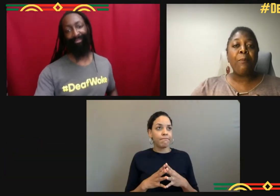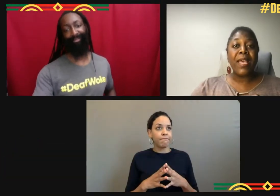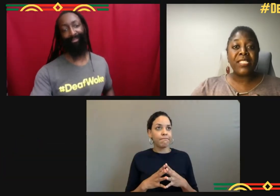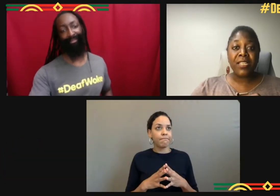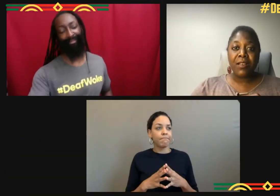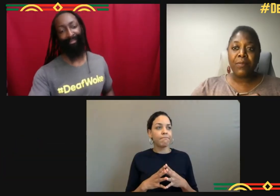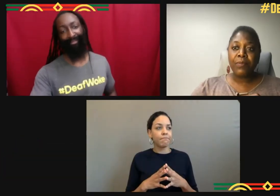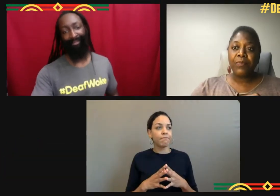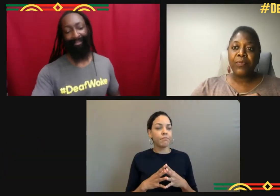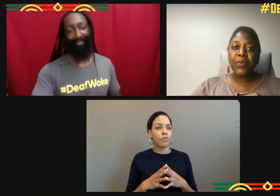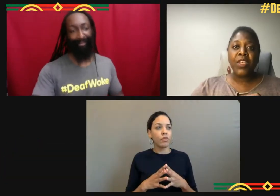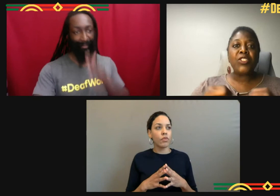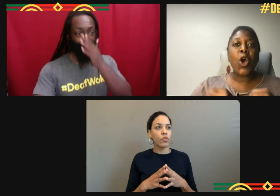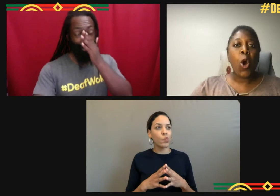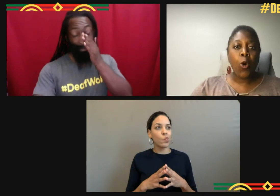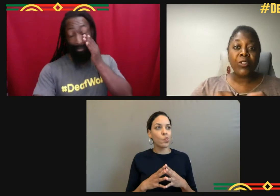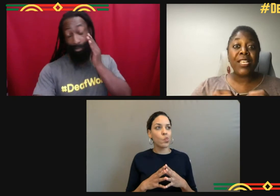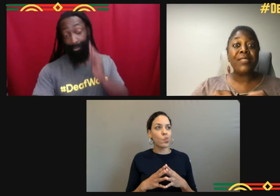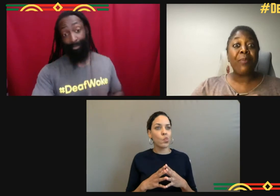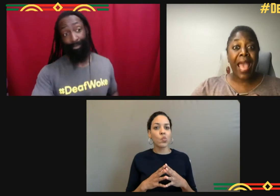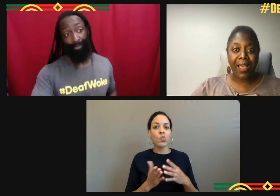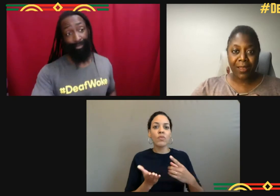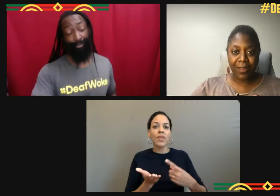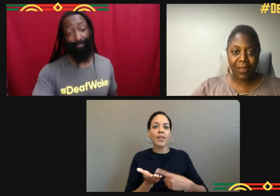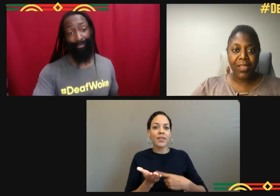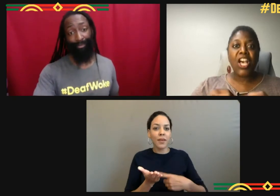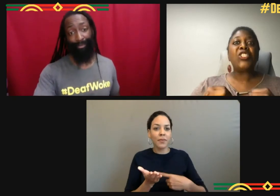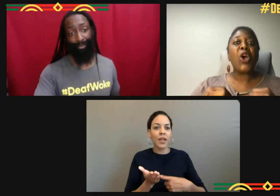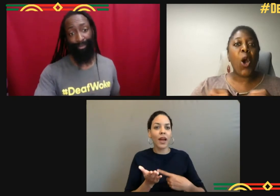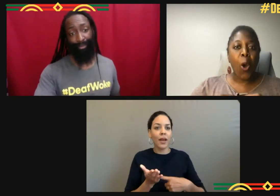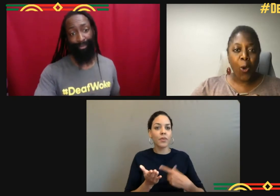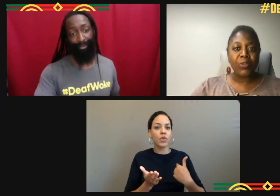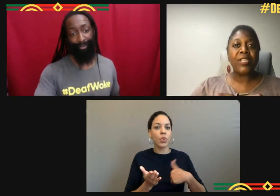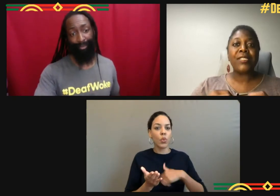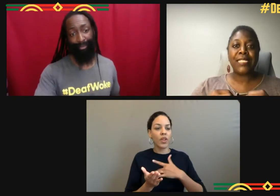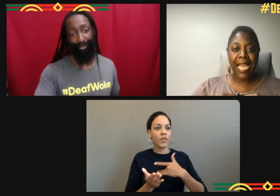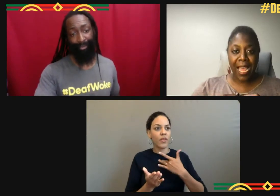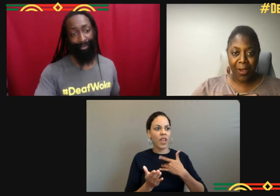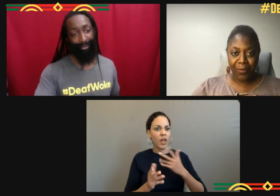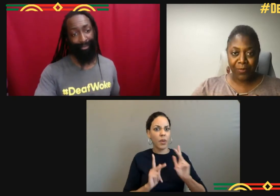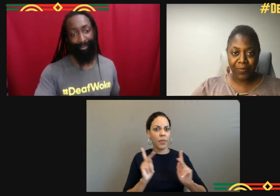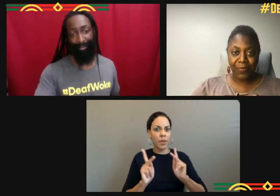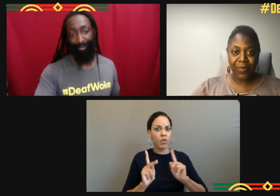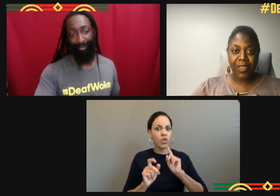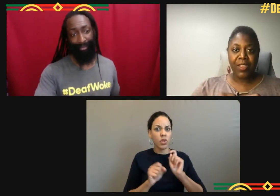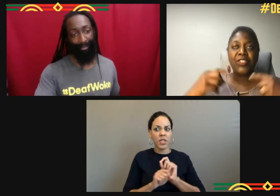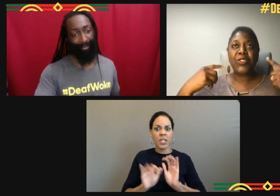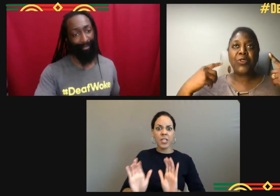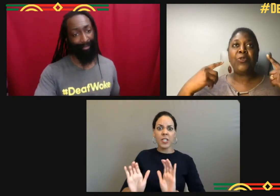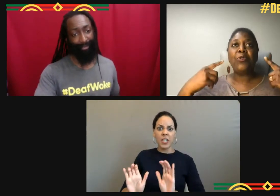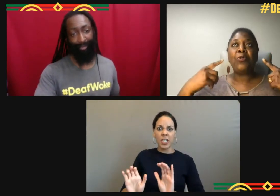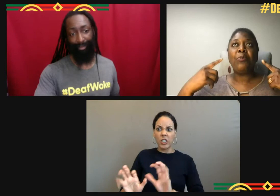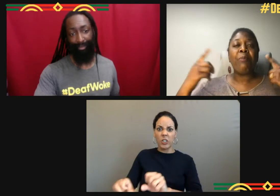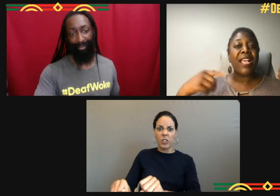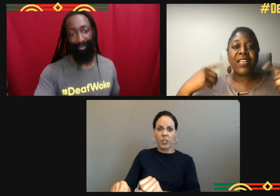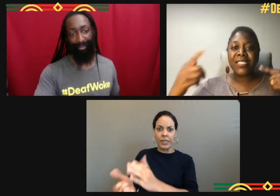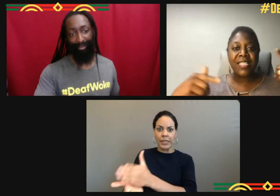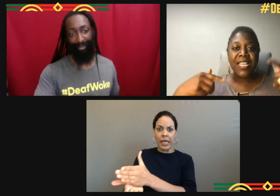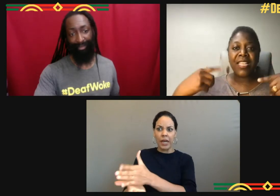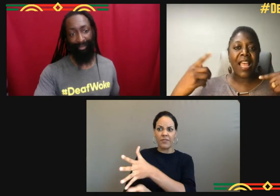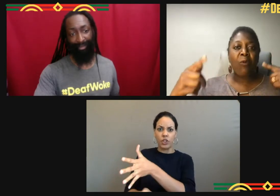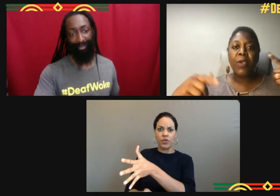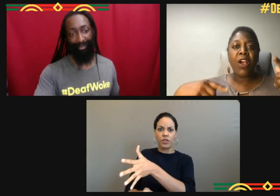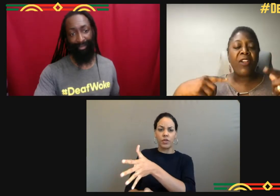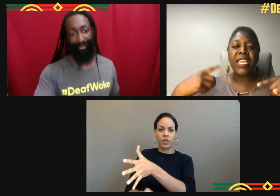sometimes momentum to hold us back, to hold us down, to make